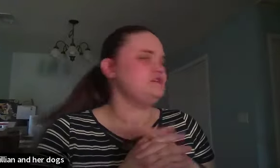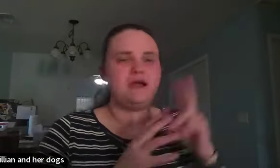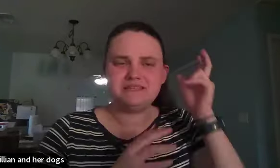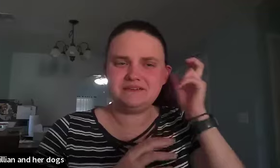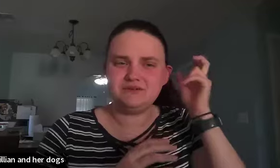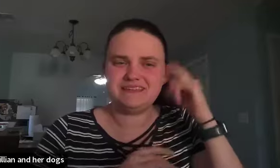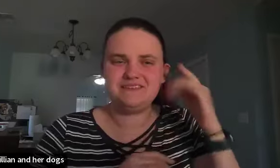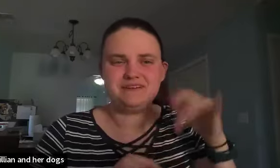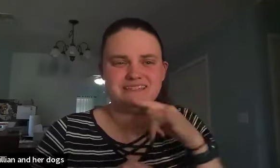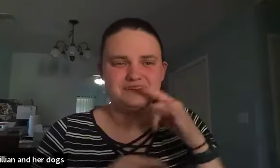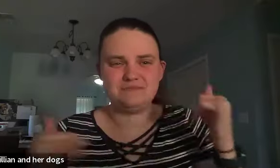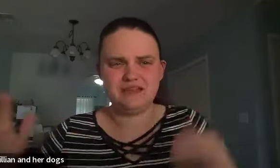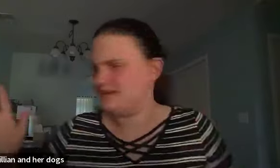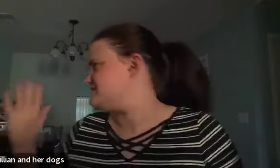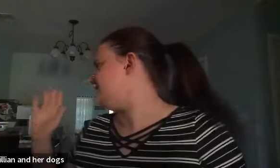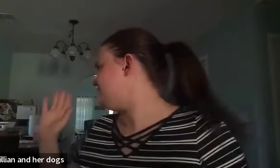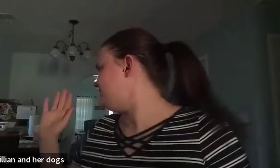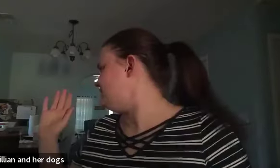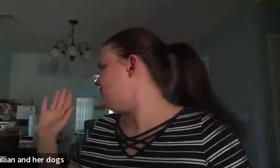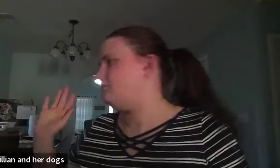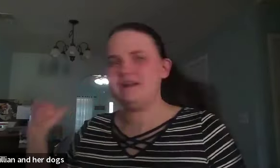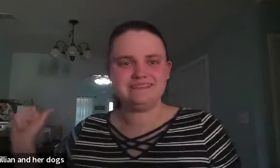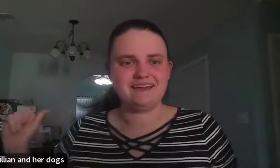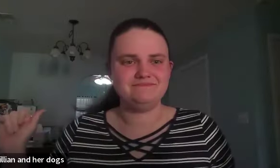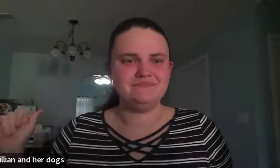Sorry, I was hearing noises. I think there were kids outside playing, and I was like, what is that?